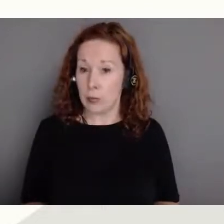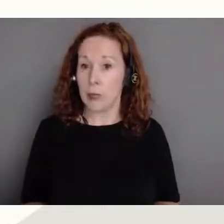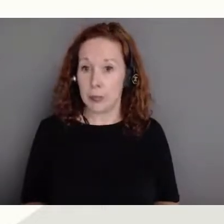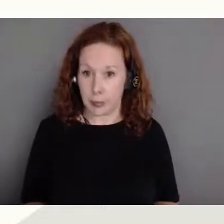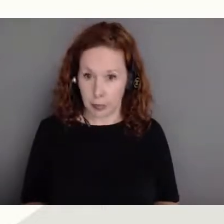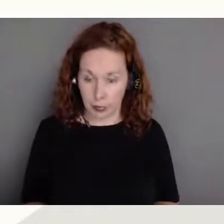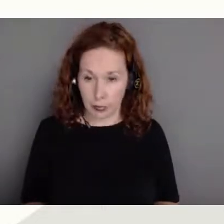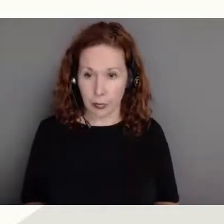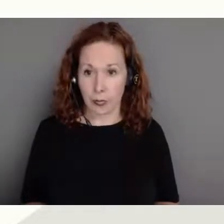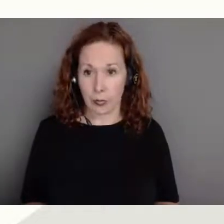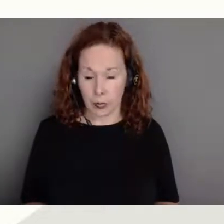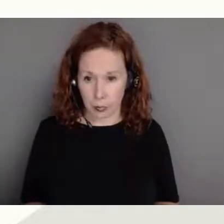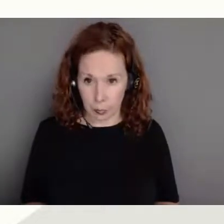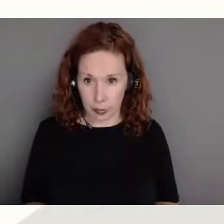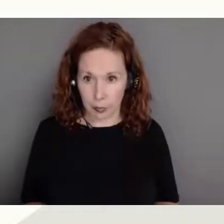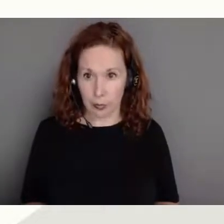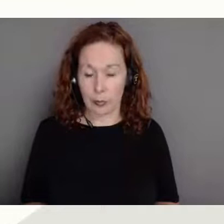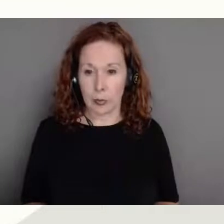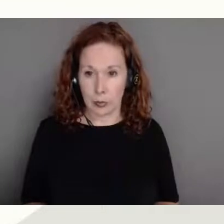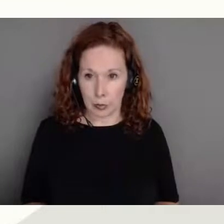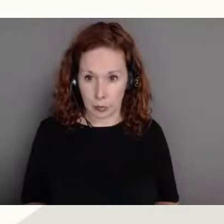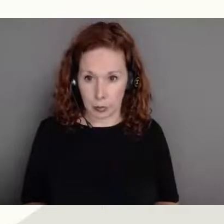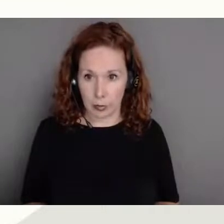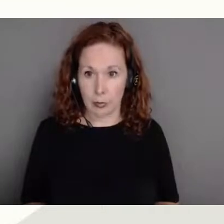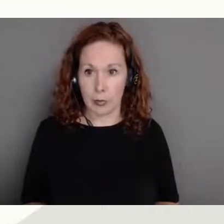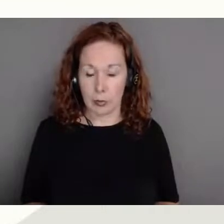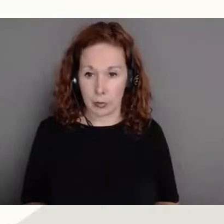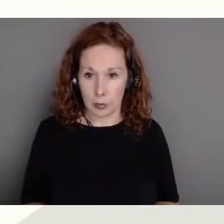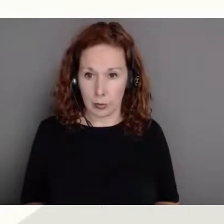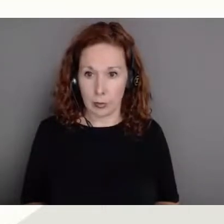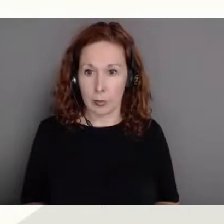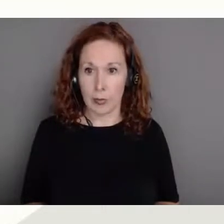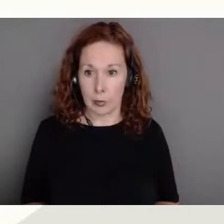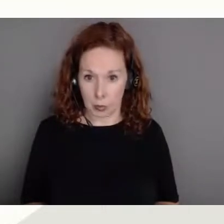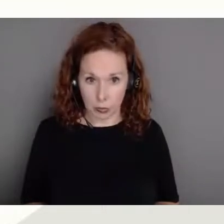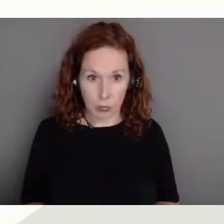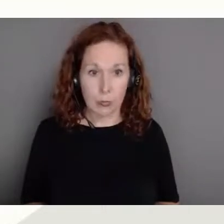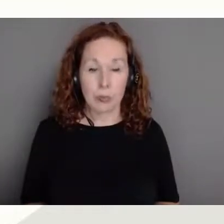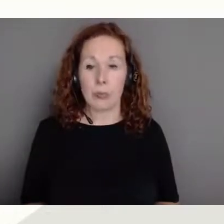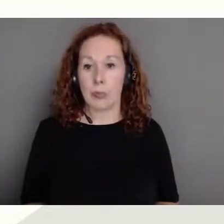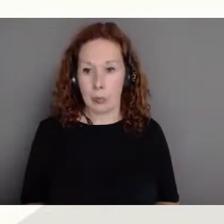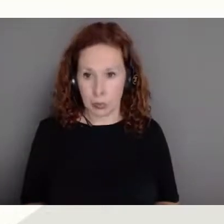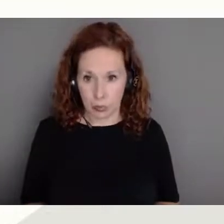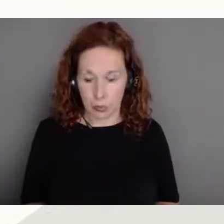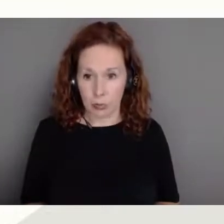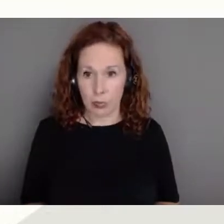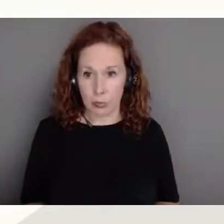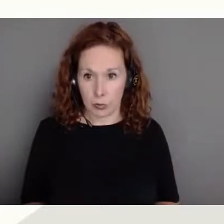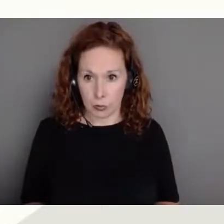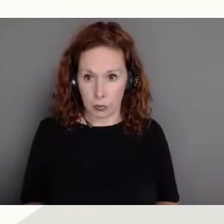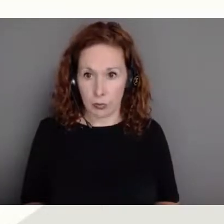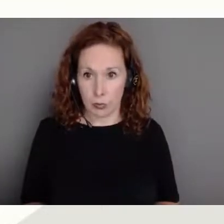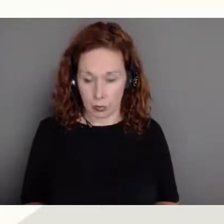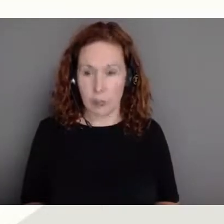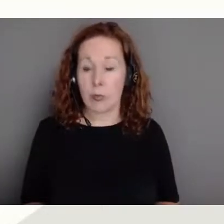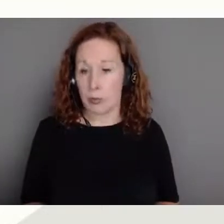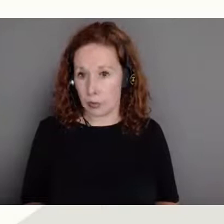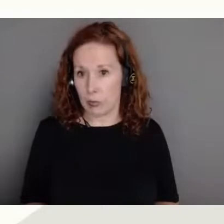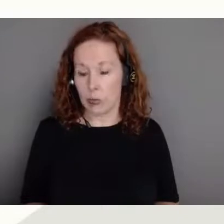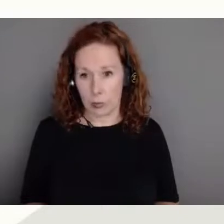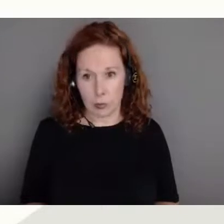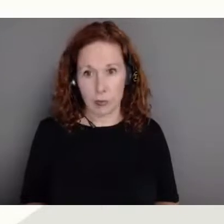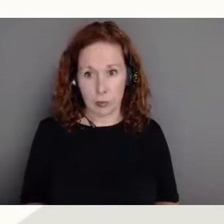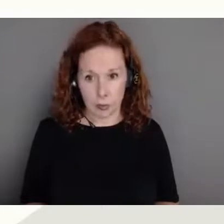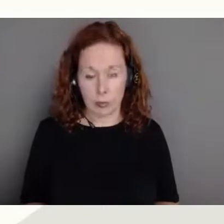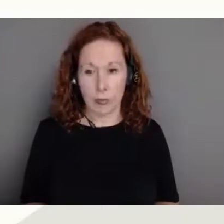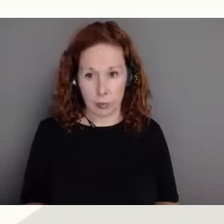and that you wouldn't be aware of the challenges that come forward in adulthood, for example, when there